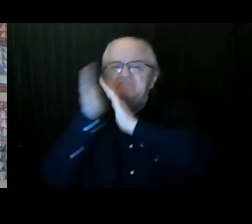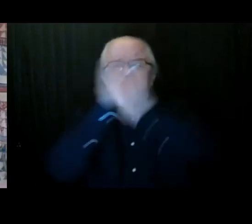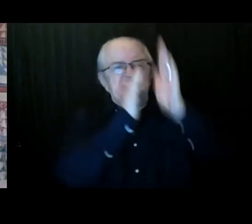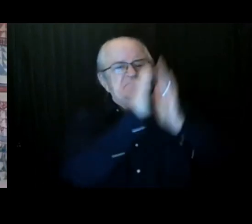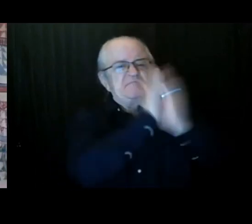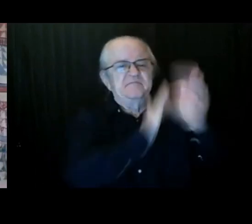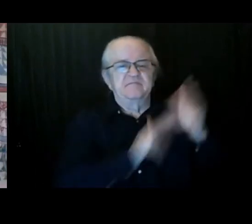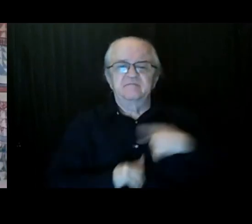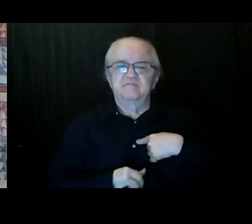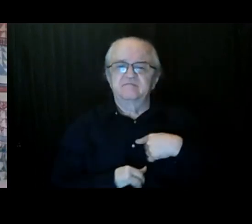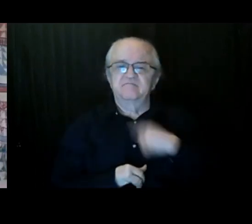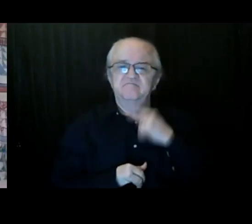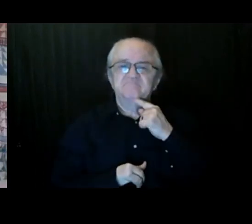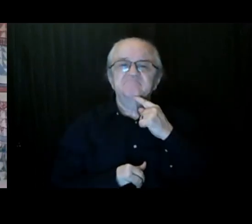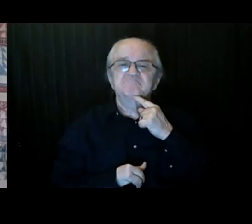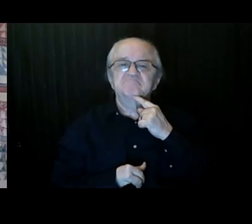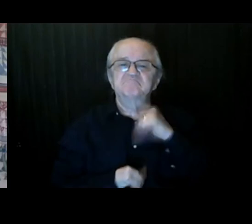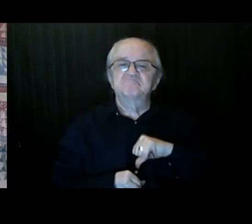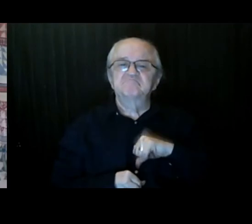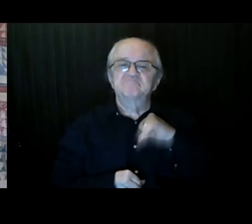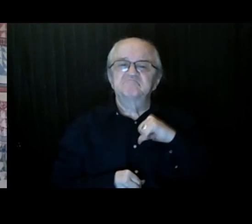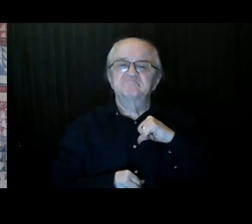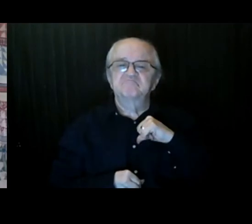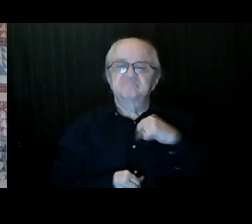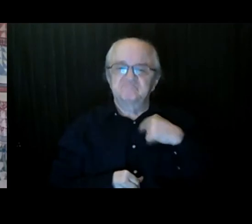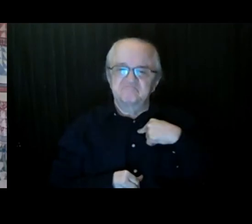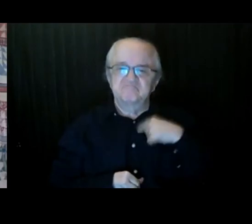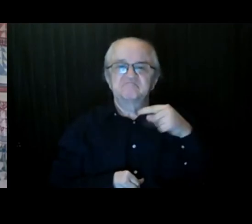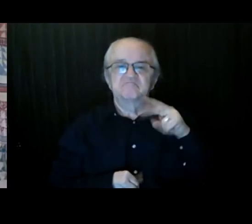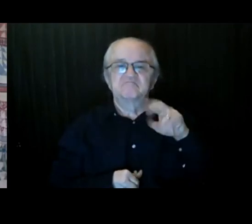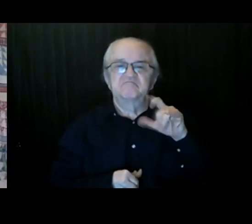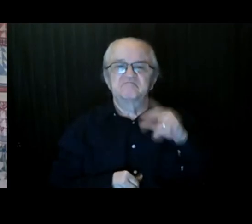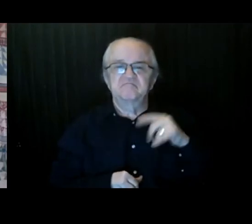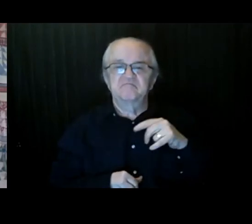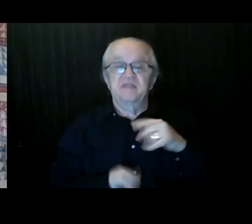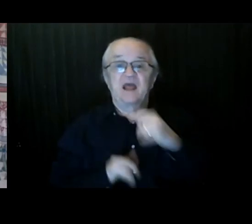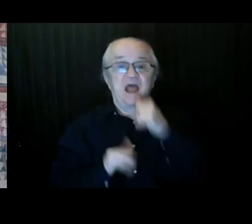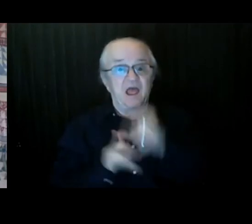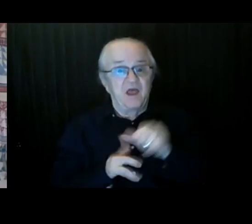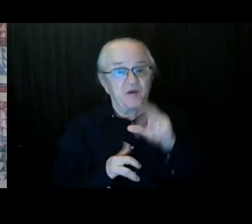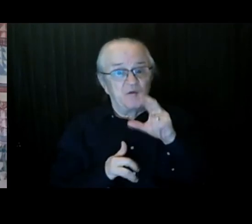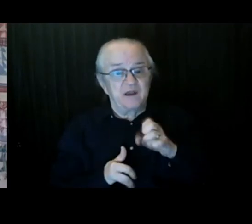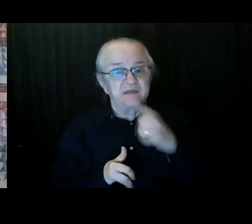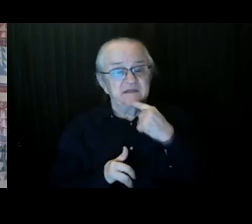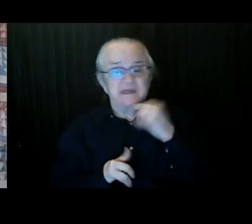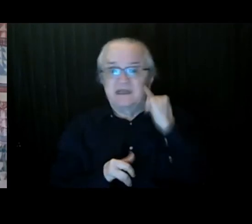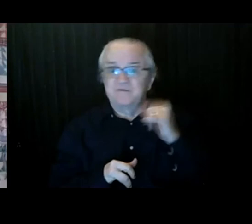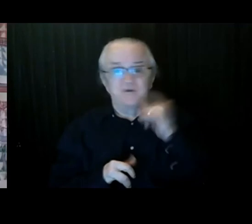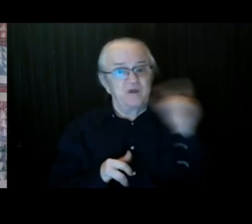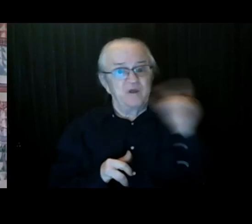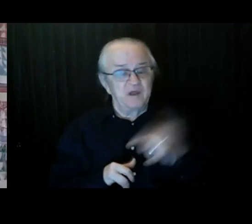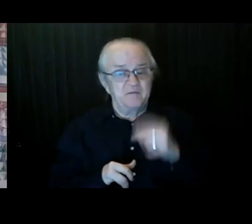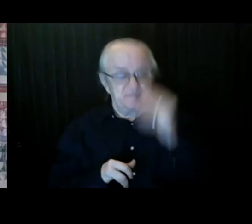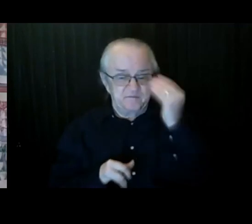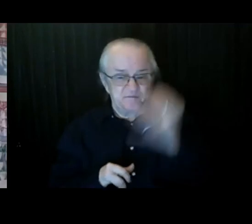could hold my head high that I was going to Princeton. When I got the letter from Rice, I called them up because they said, hey, if you're not coming, tell us so we can free up your slot. And I'm